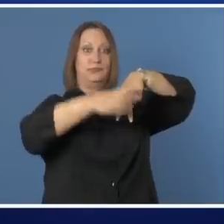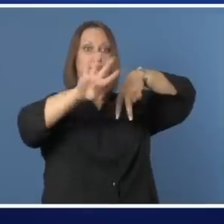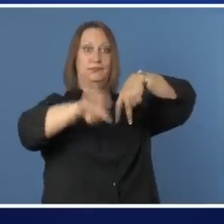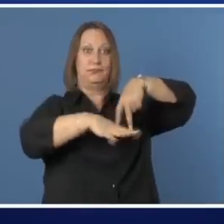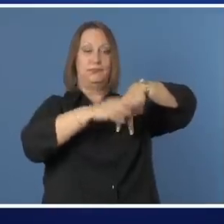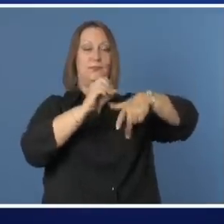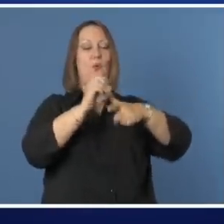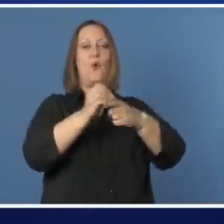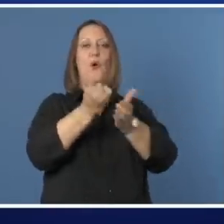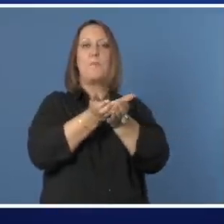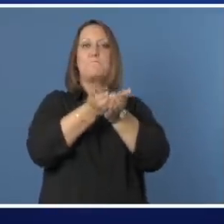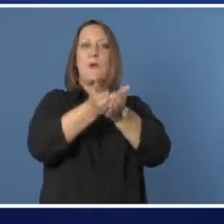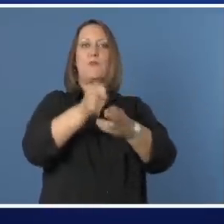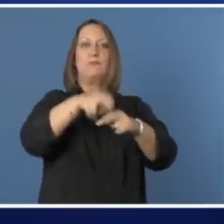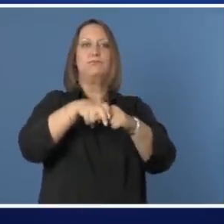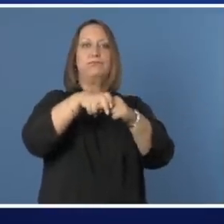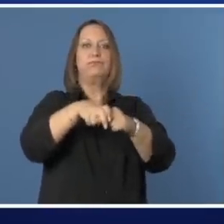boat on the water.